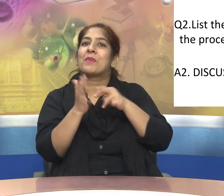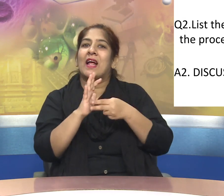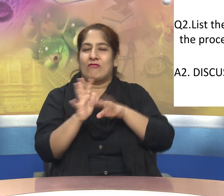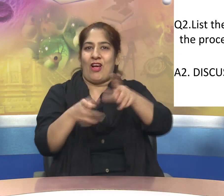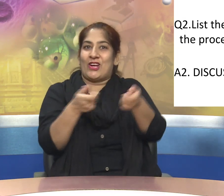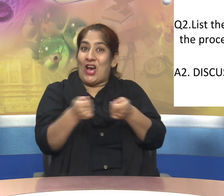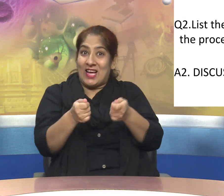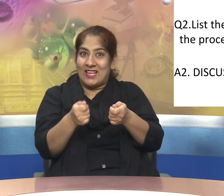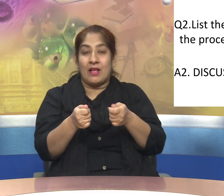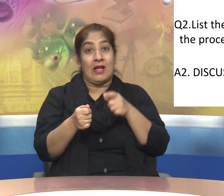This is the sign of controlling.